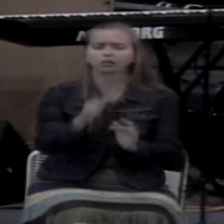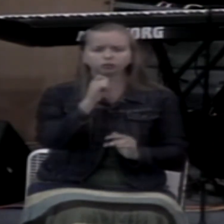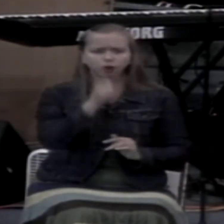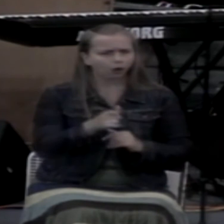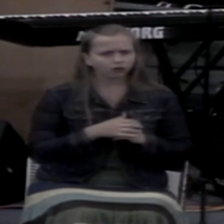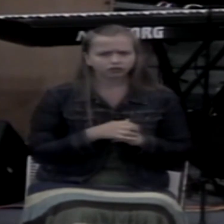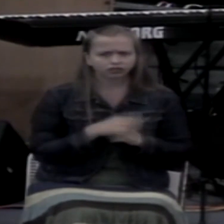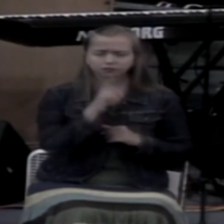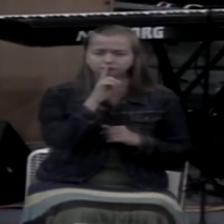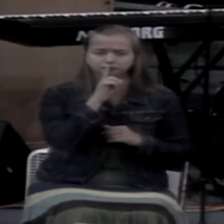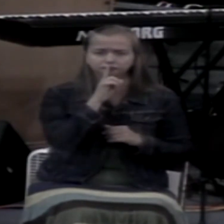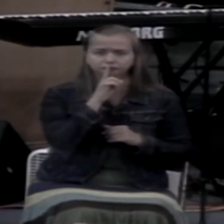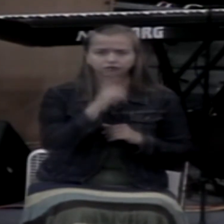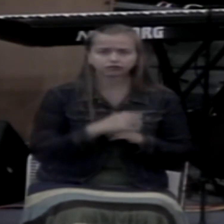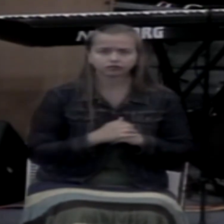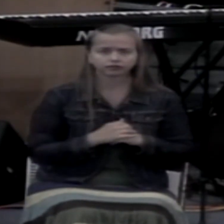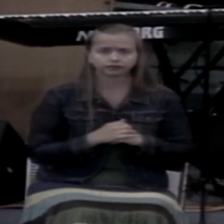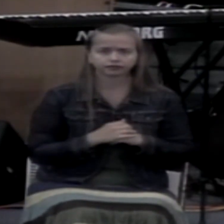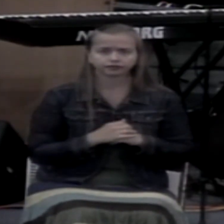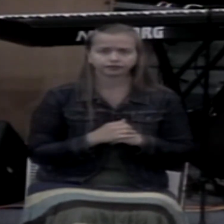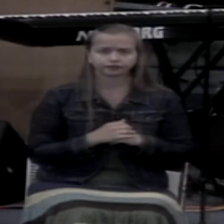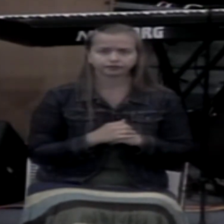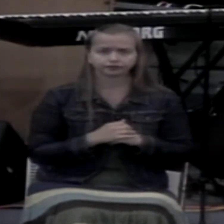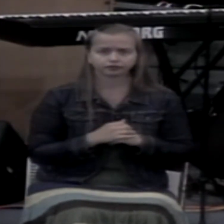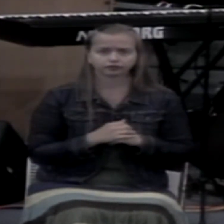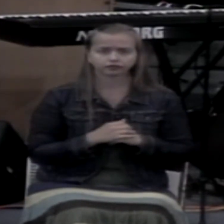after we say amen today.